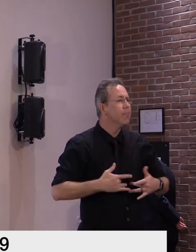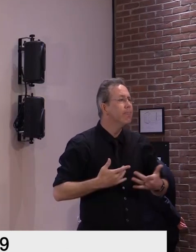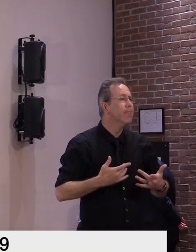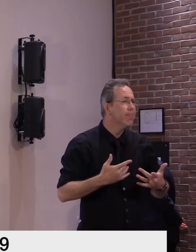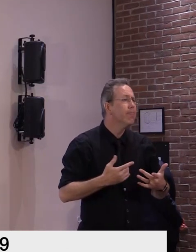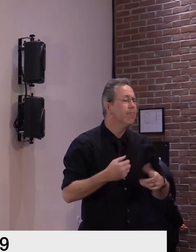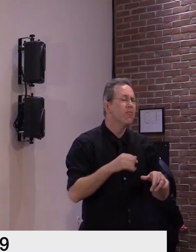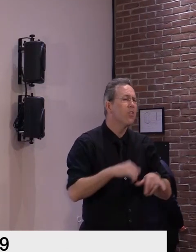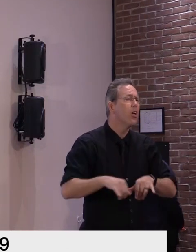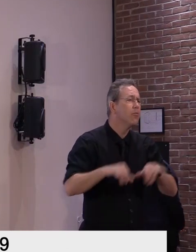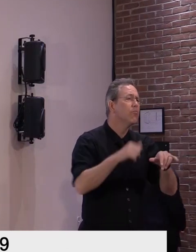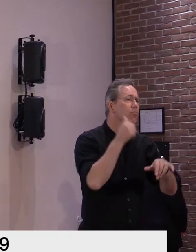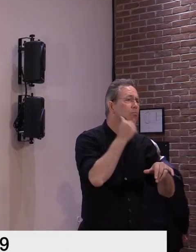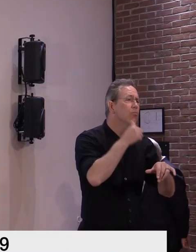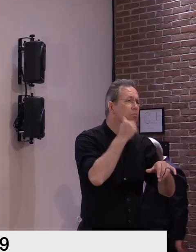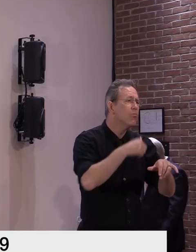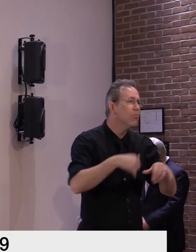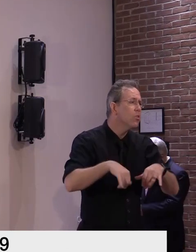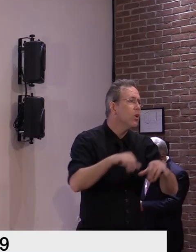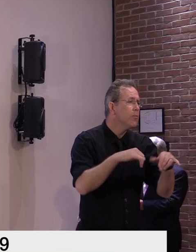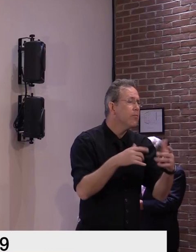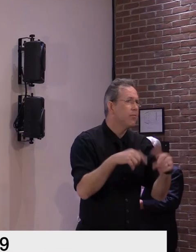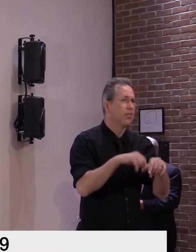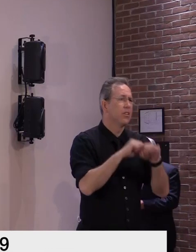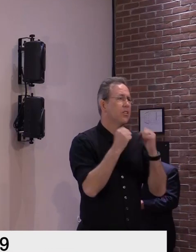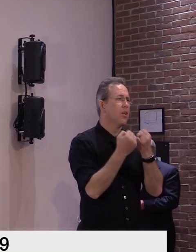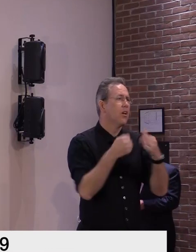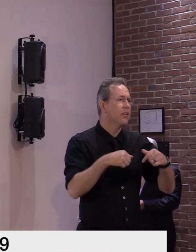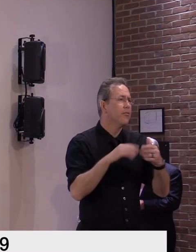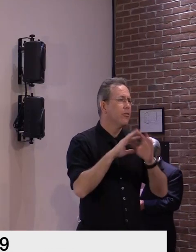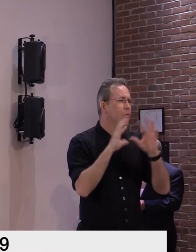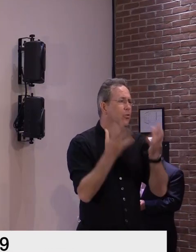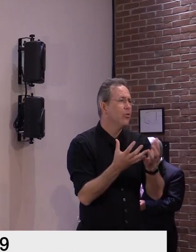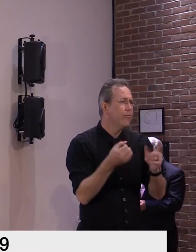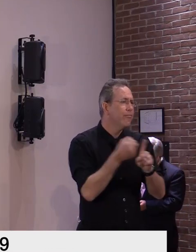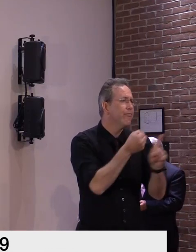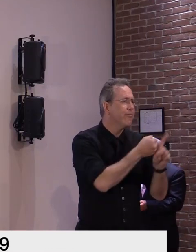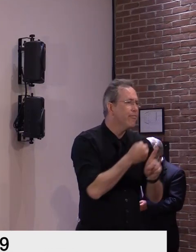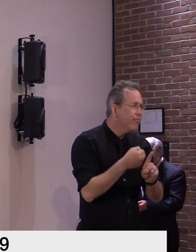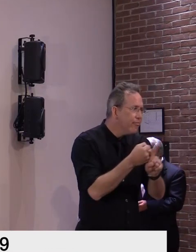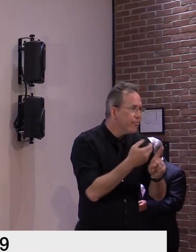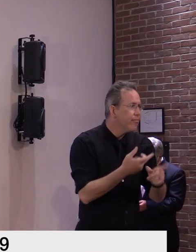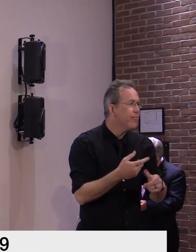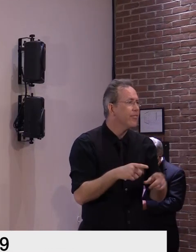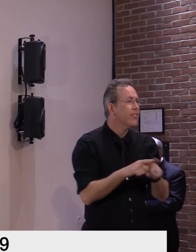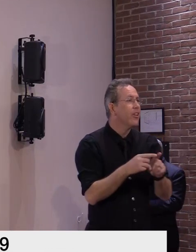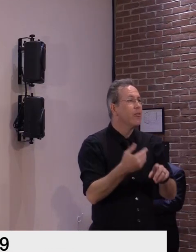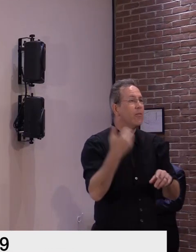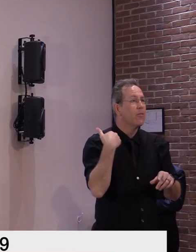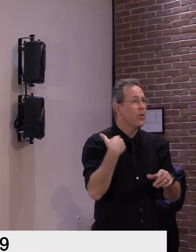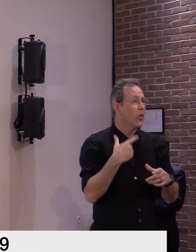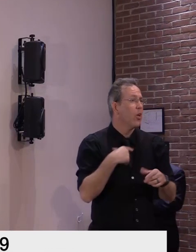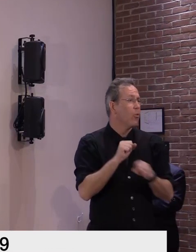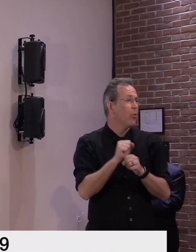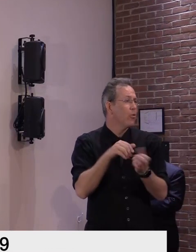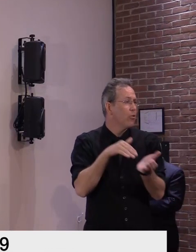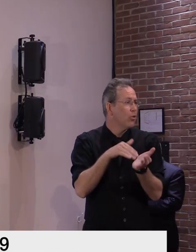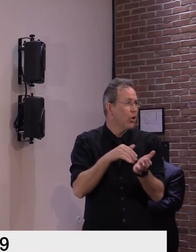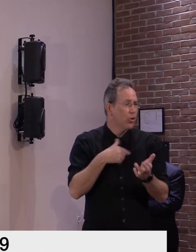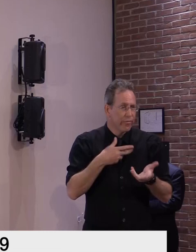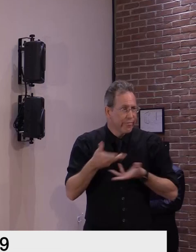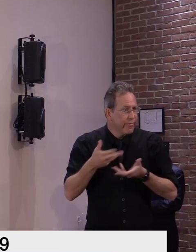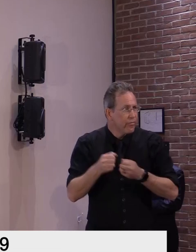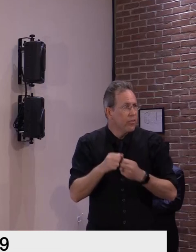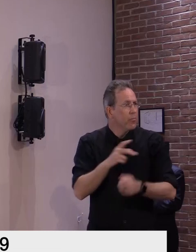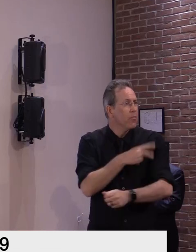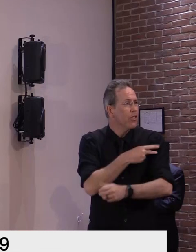society. And as a former doctor who saw a lot of primary care as well, you know, literally a third of visits